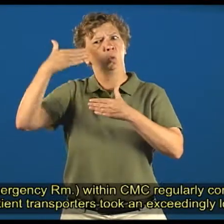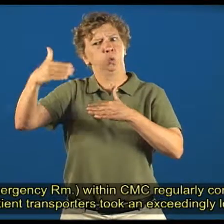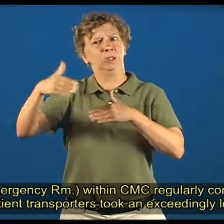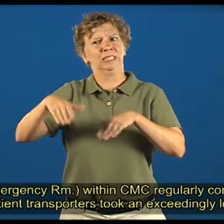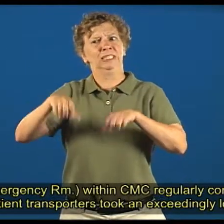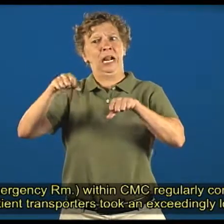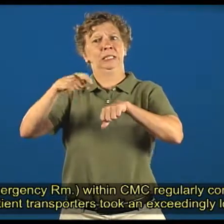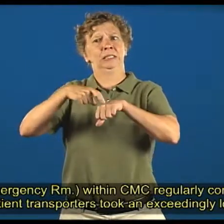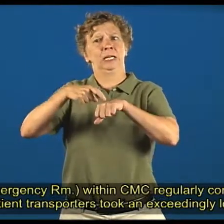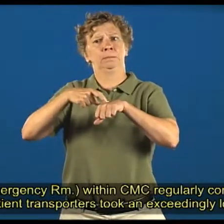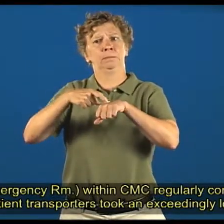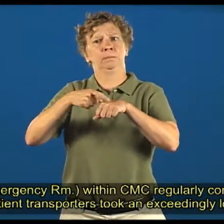long time.